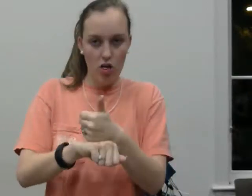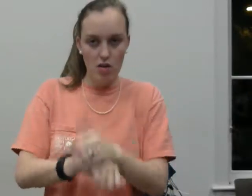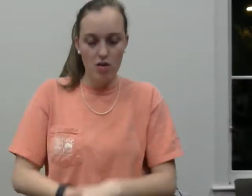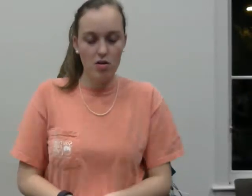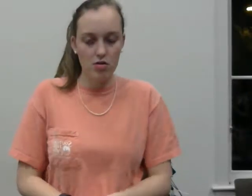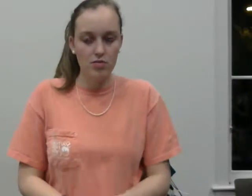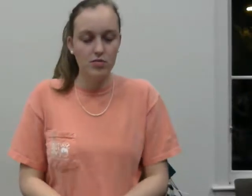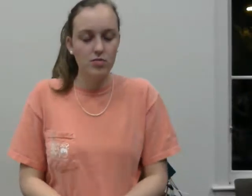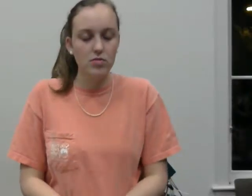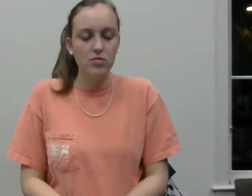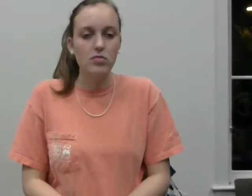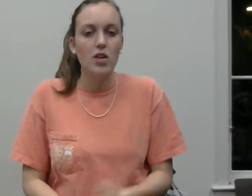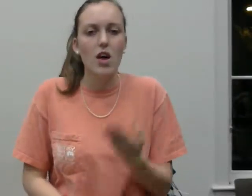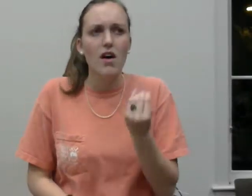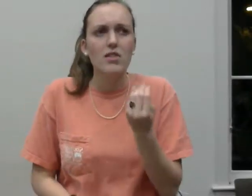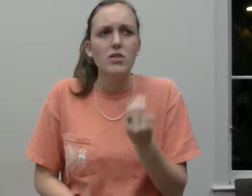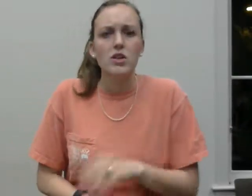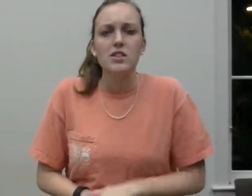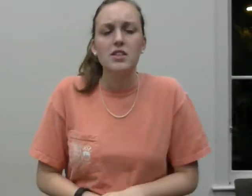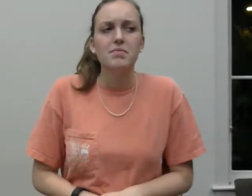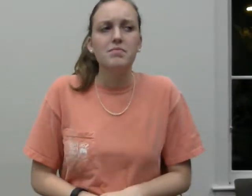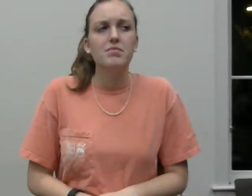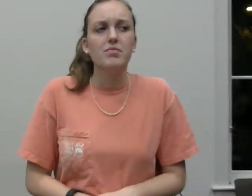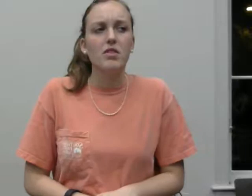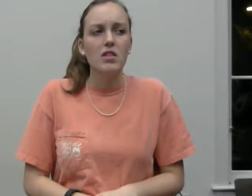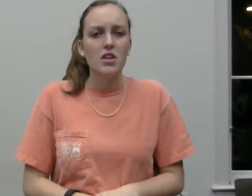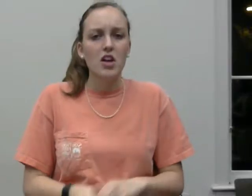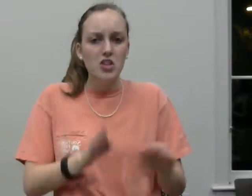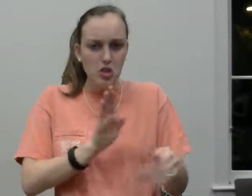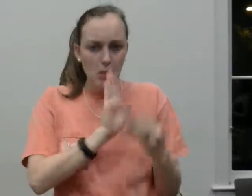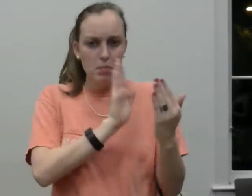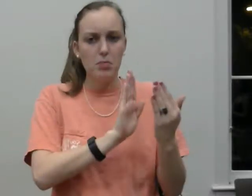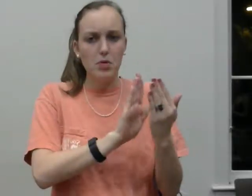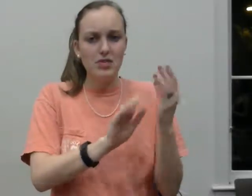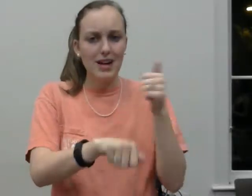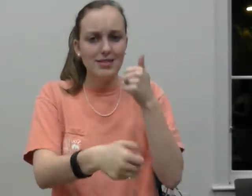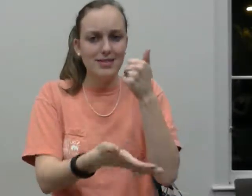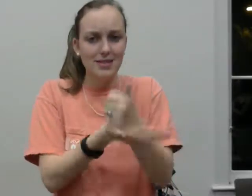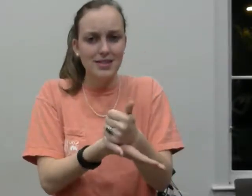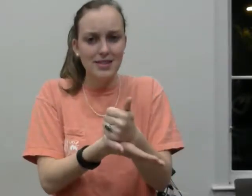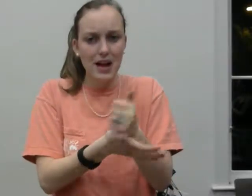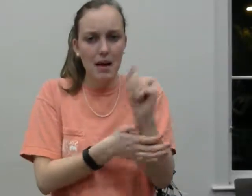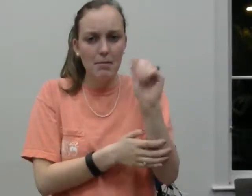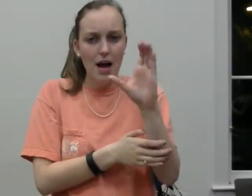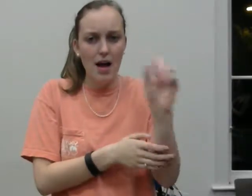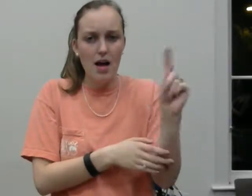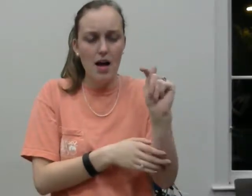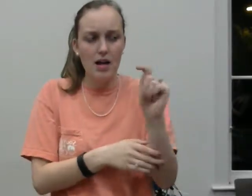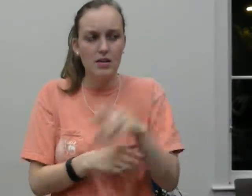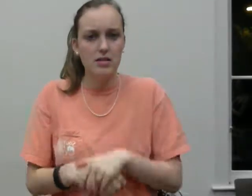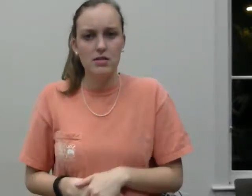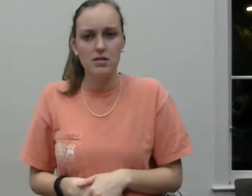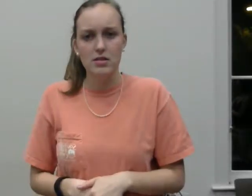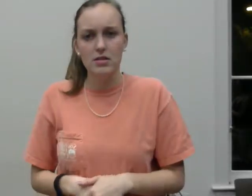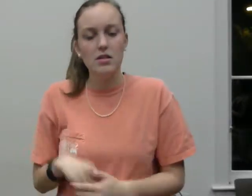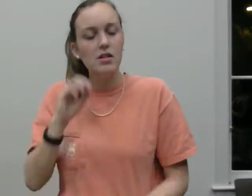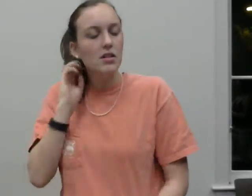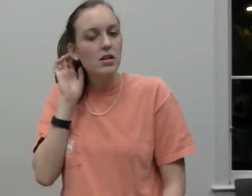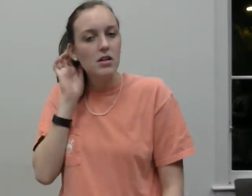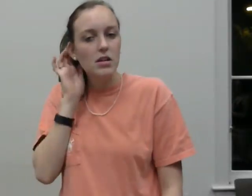14, how did they protested the Stamp Act, so what did the British do? They repealed it, easy peasy. Number 15, the Loyalists,